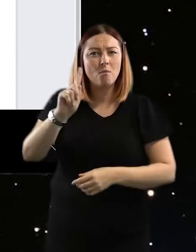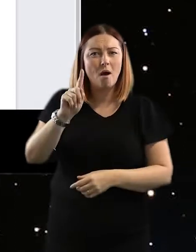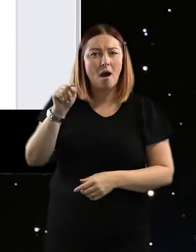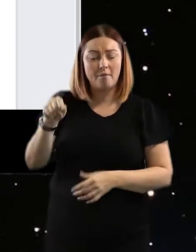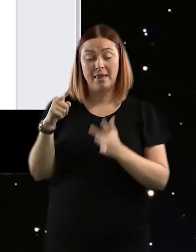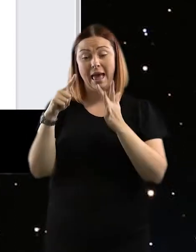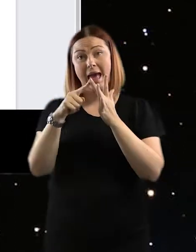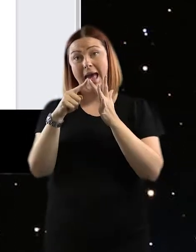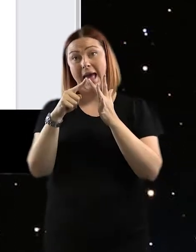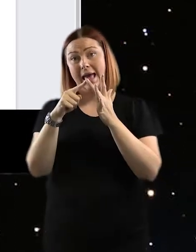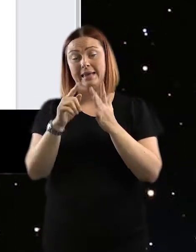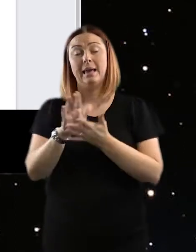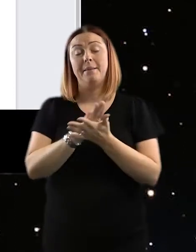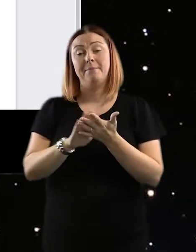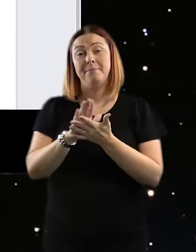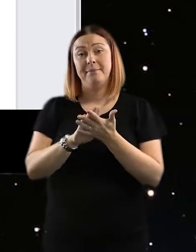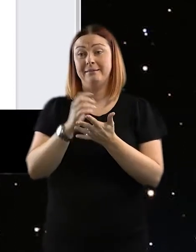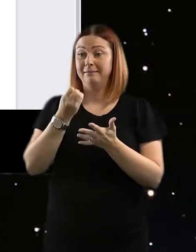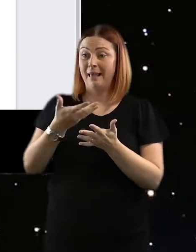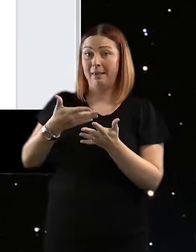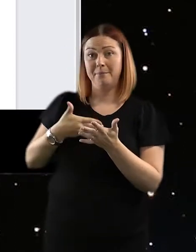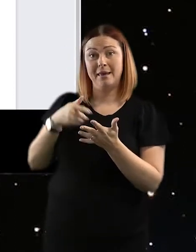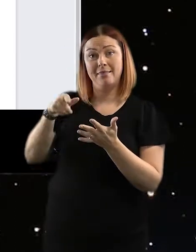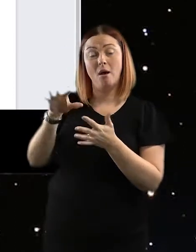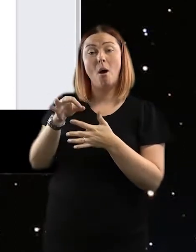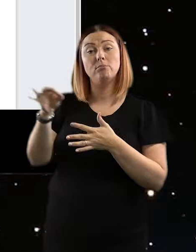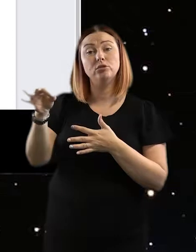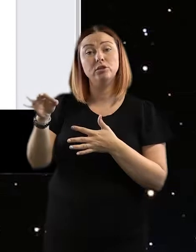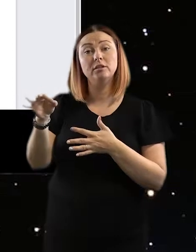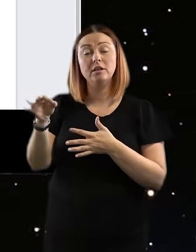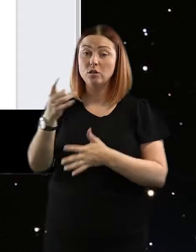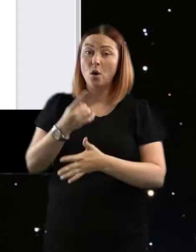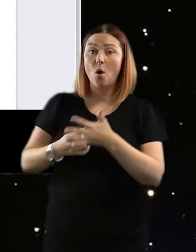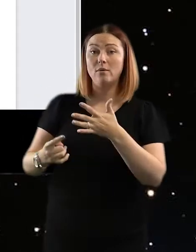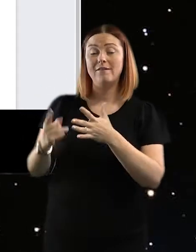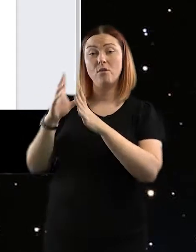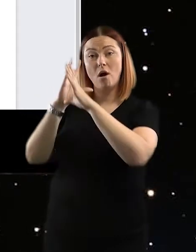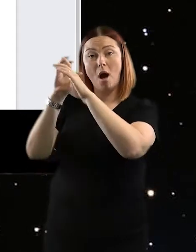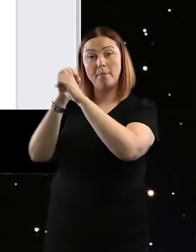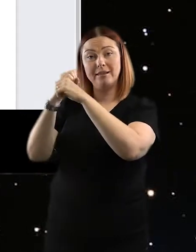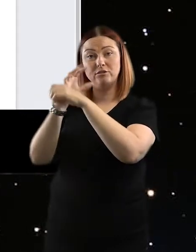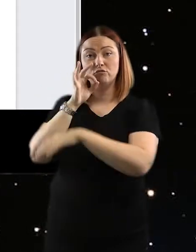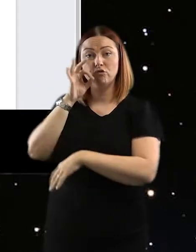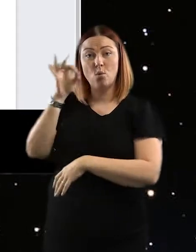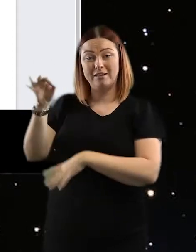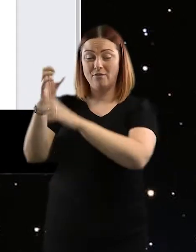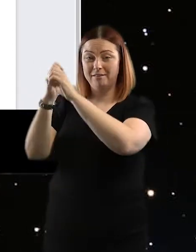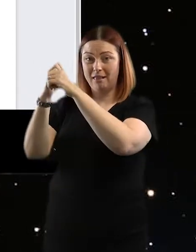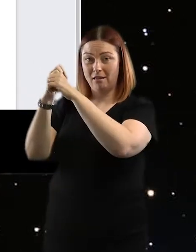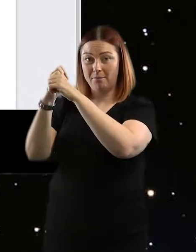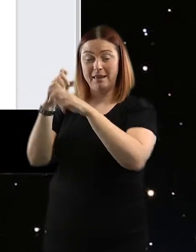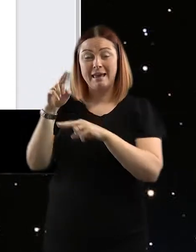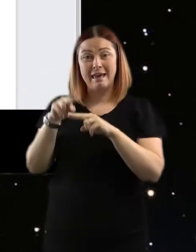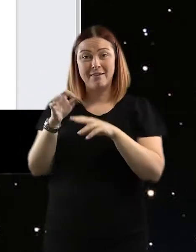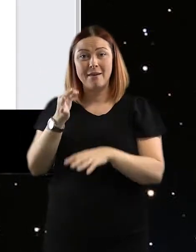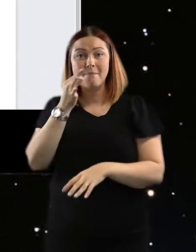the eye is essentially telling me that this option is simply for an observational request from the telescope. Whereas the little